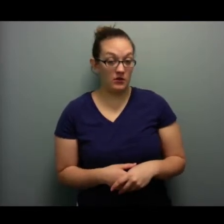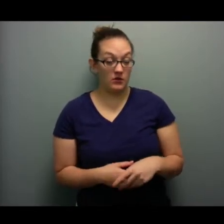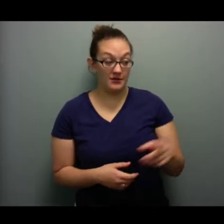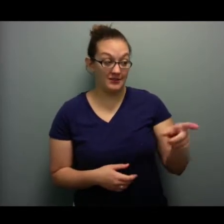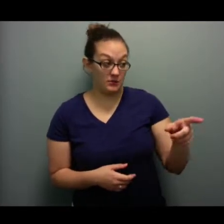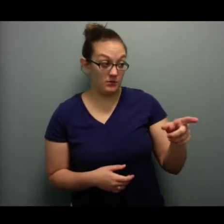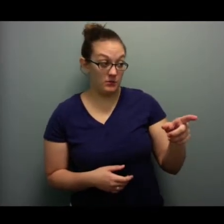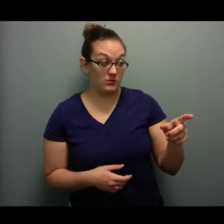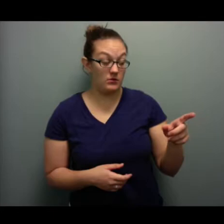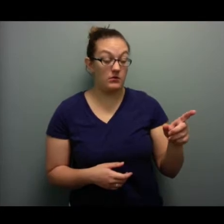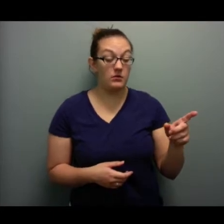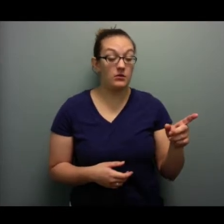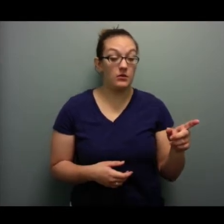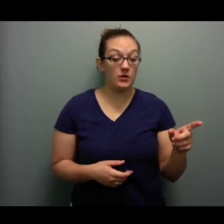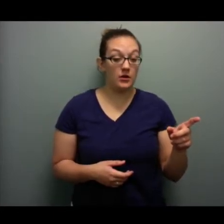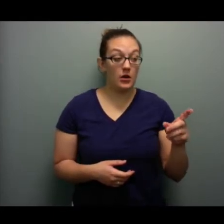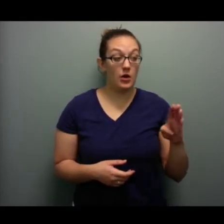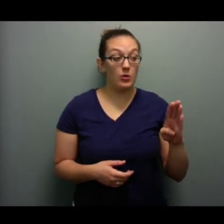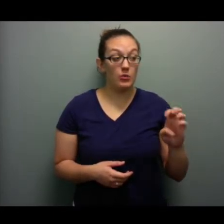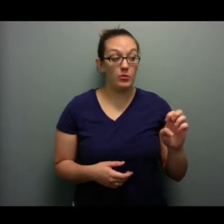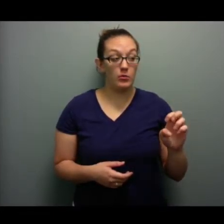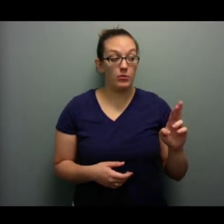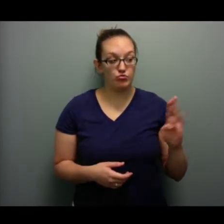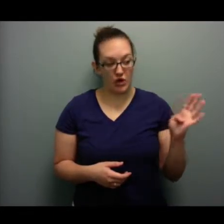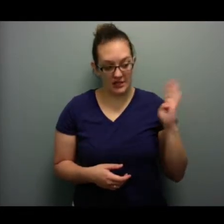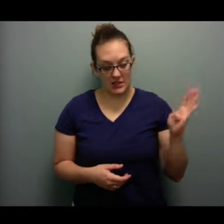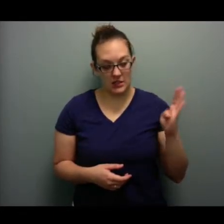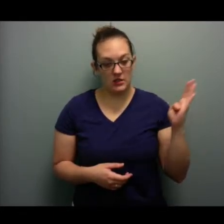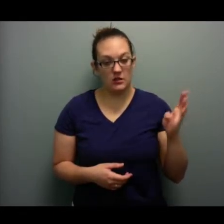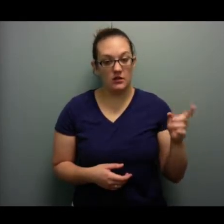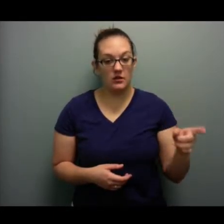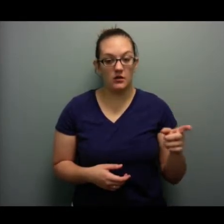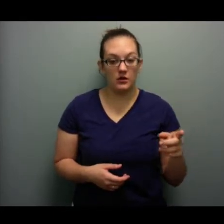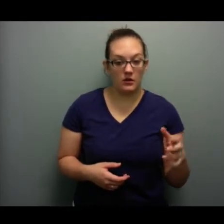Yes. Brandon?